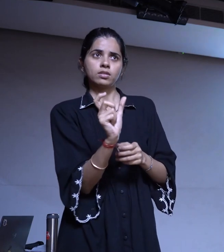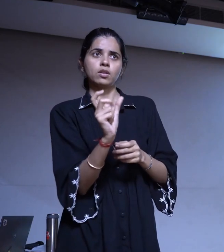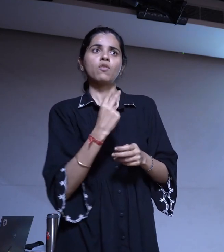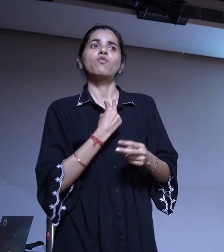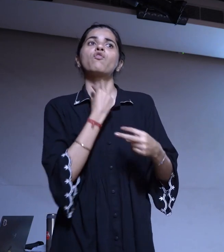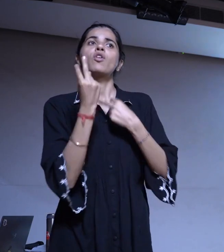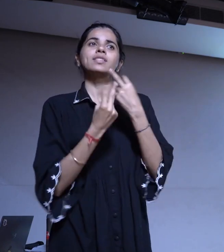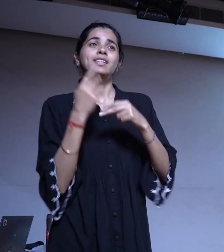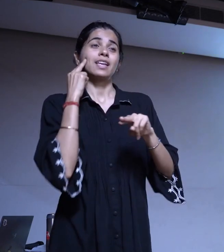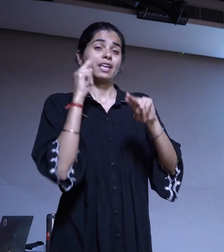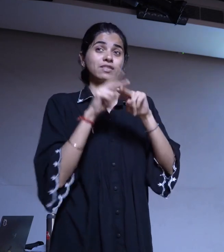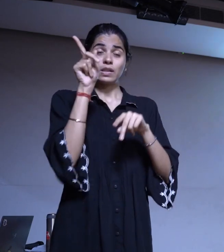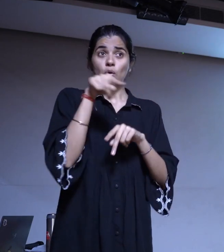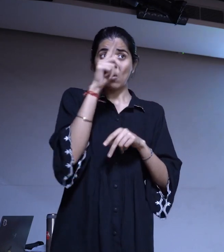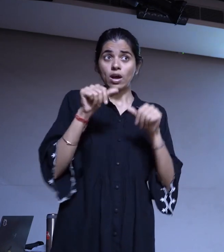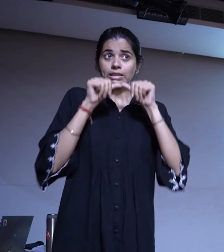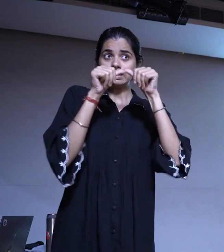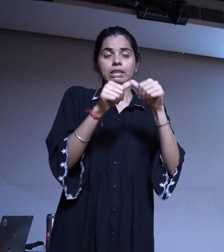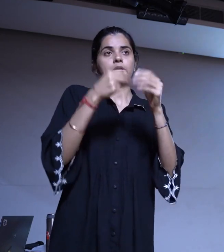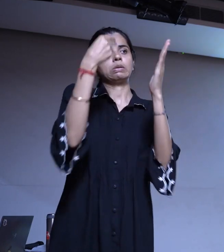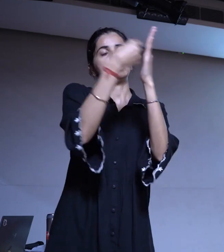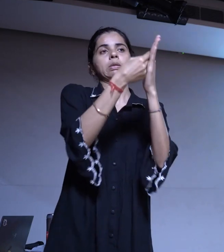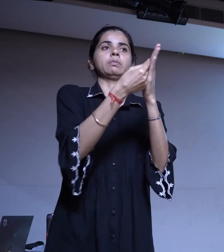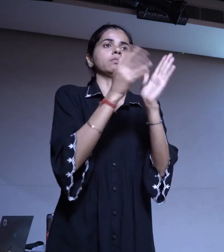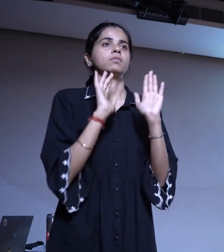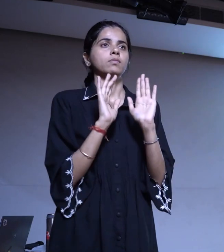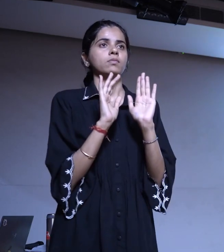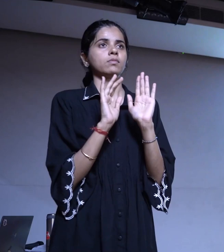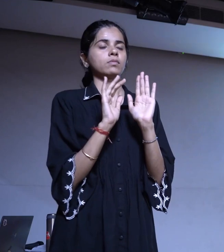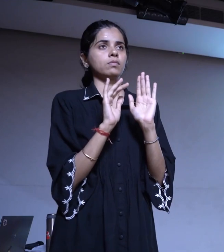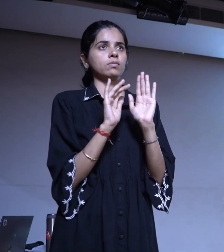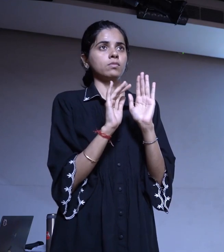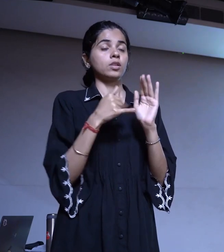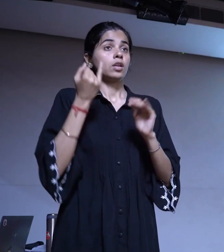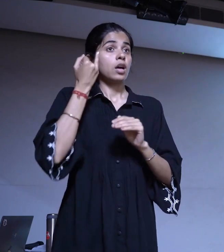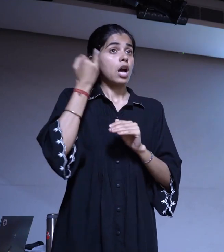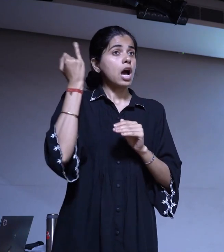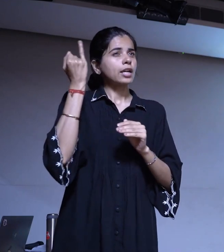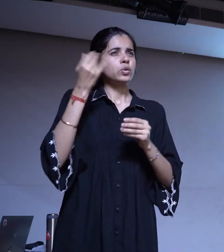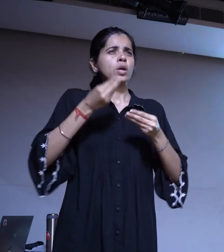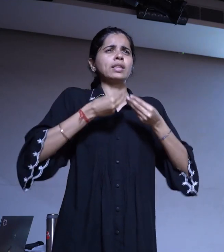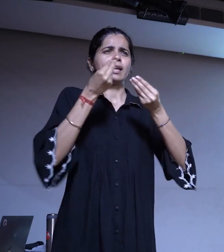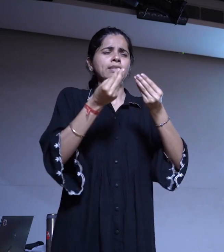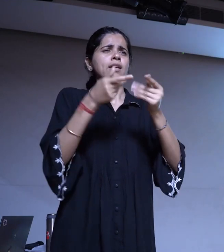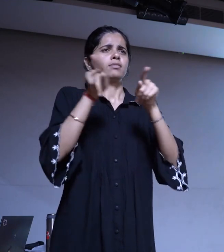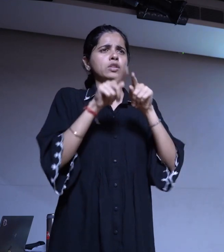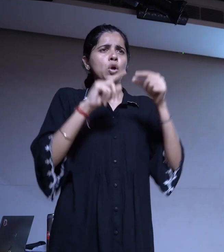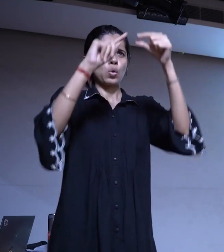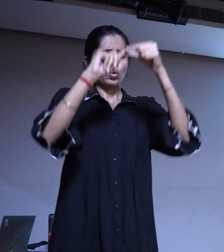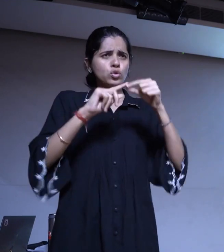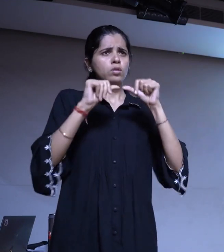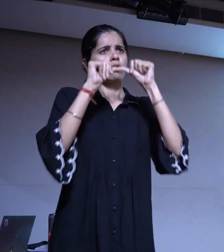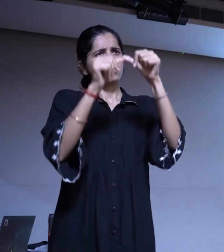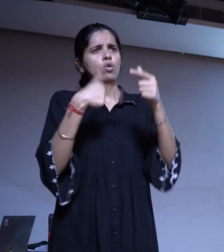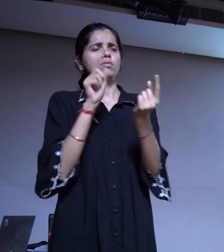a wrong answer even though they start with the same so the idea is that you can give the stimulus in a visual